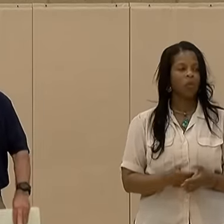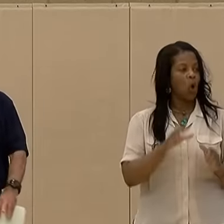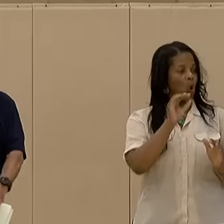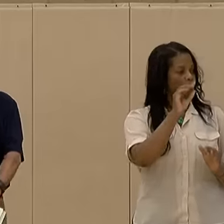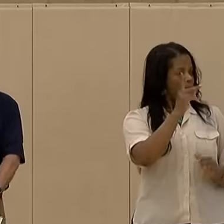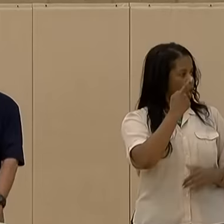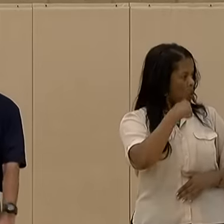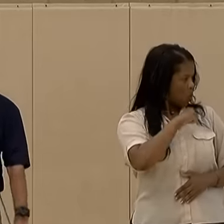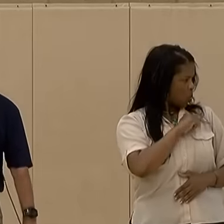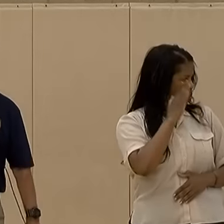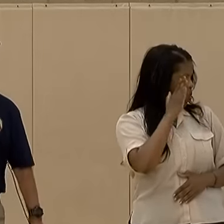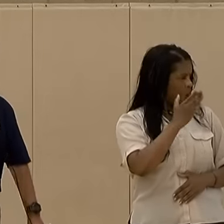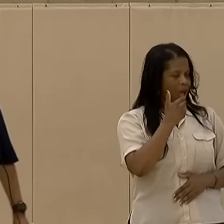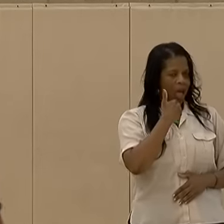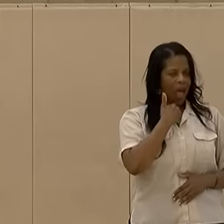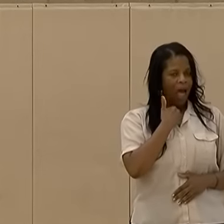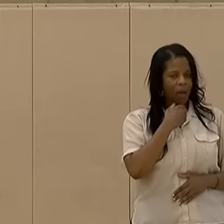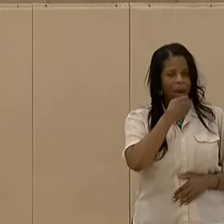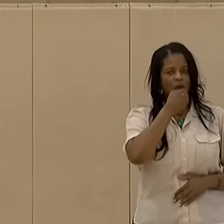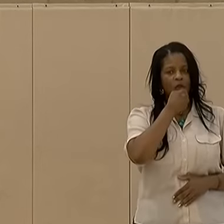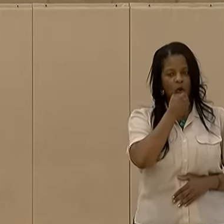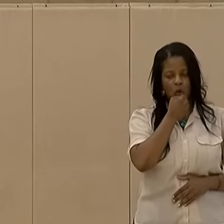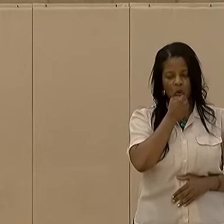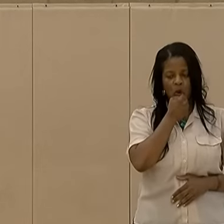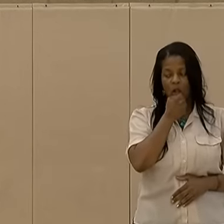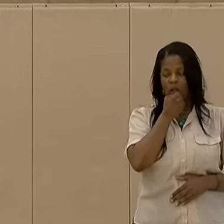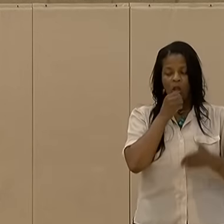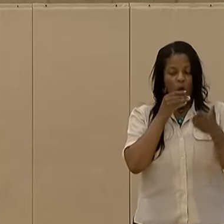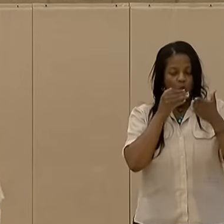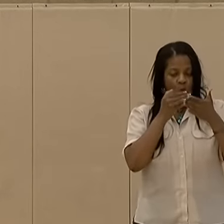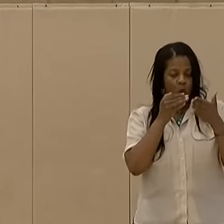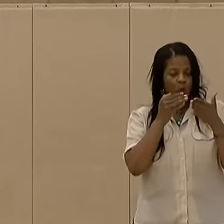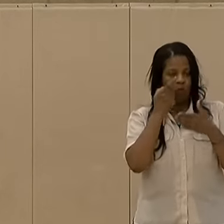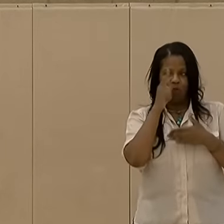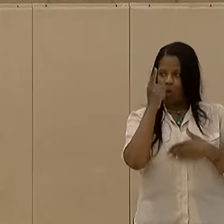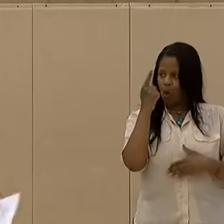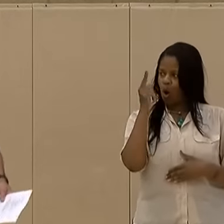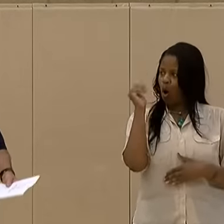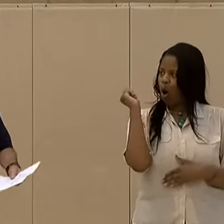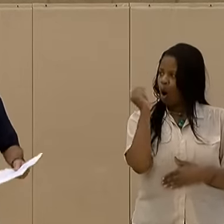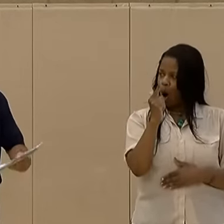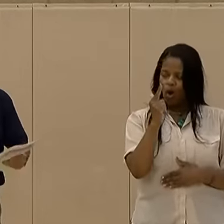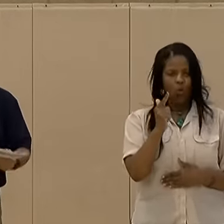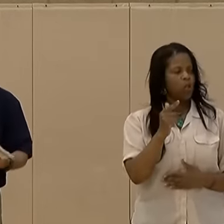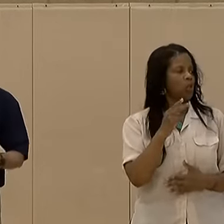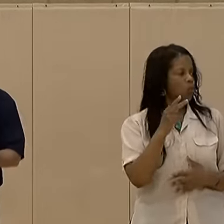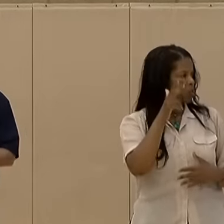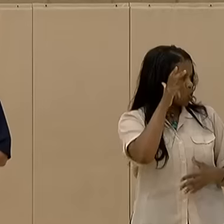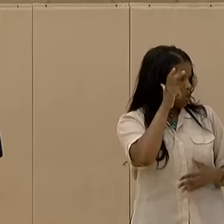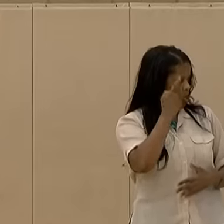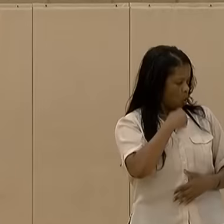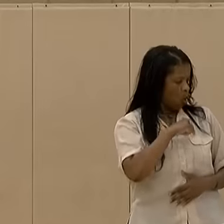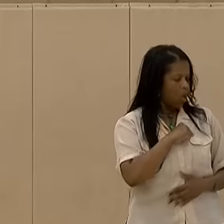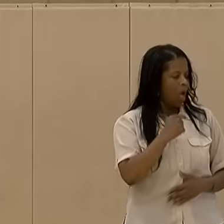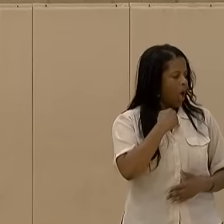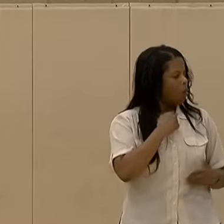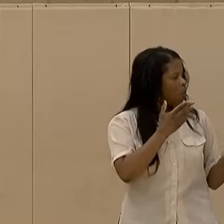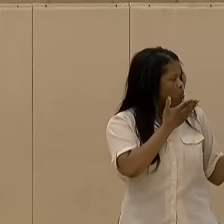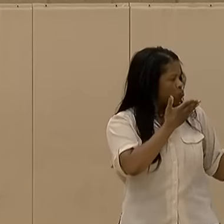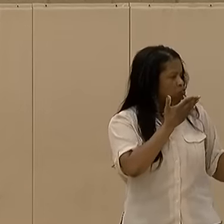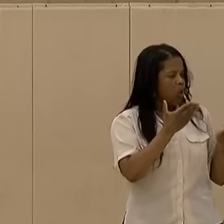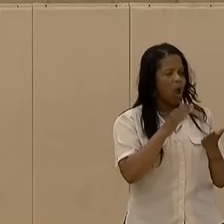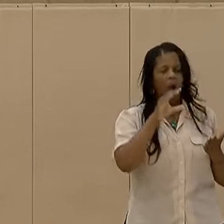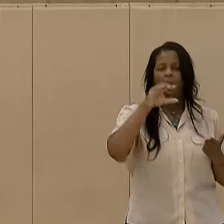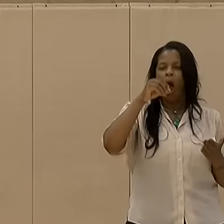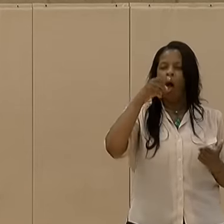Okay, we're gonna have this microphone really close for everybody so we can really make sure you hear us. I'm gonna bring up an